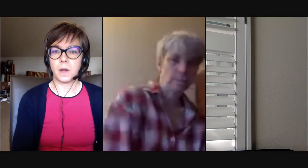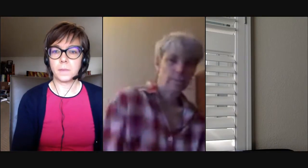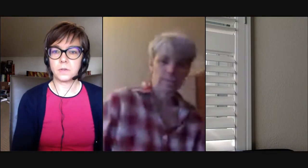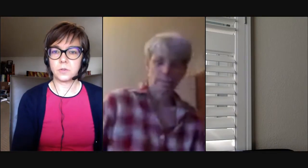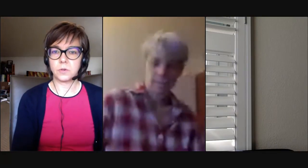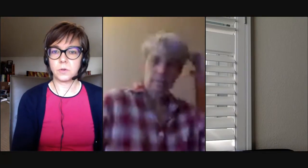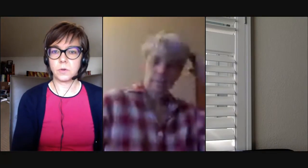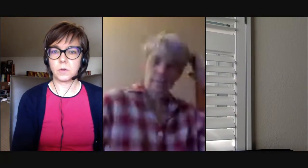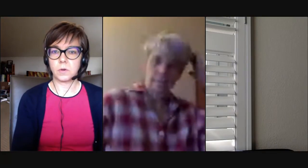gonna